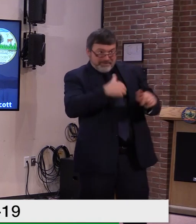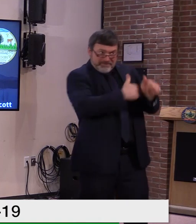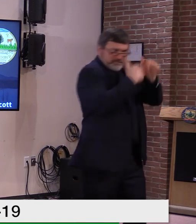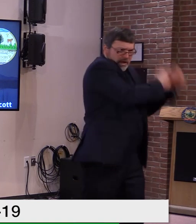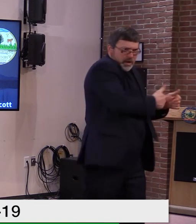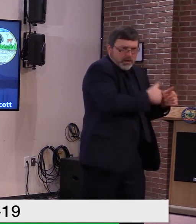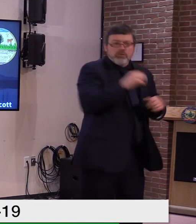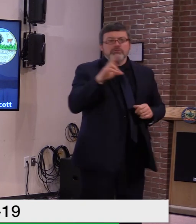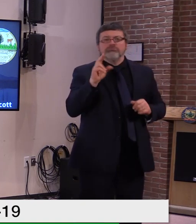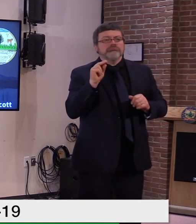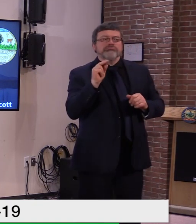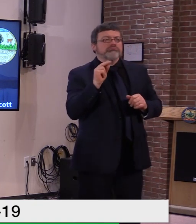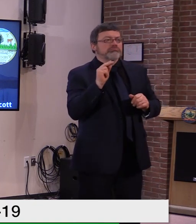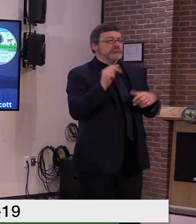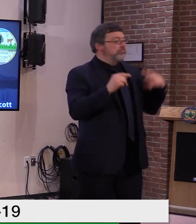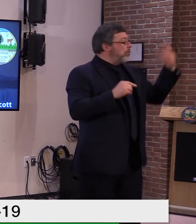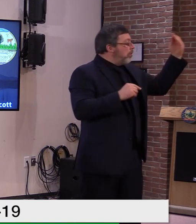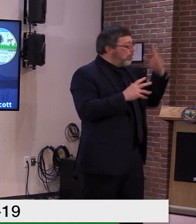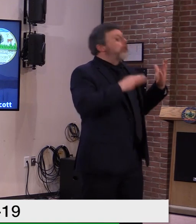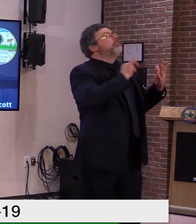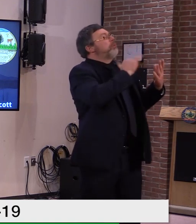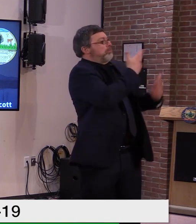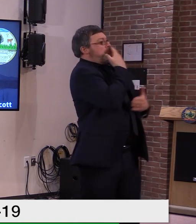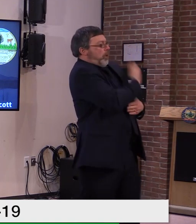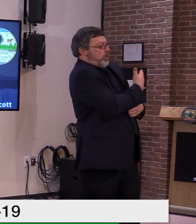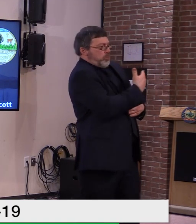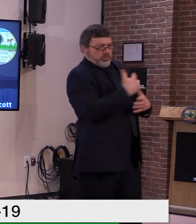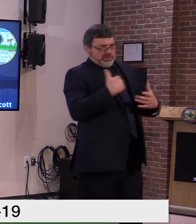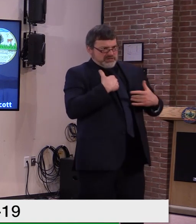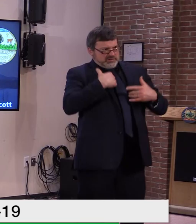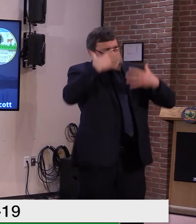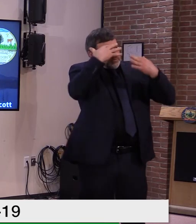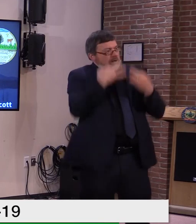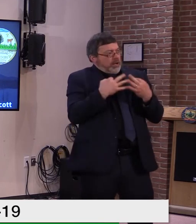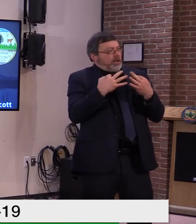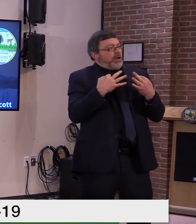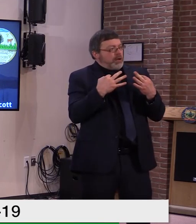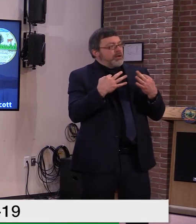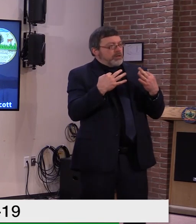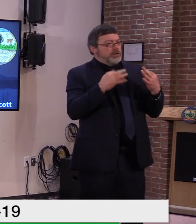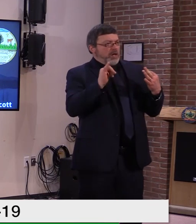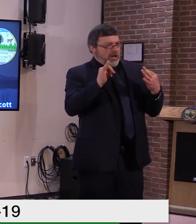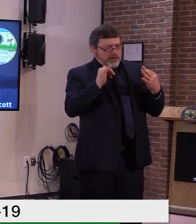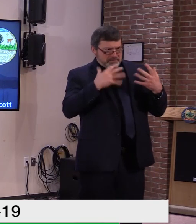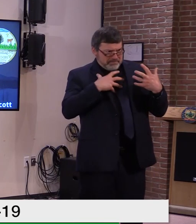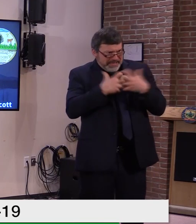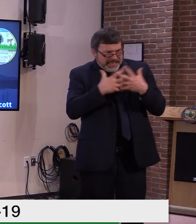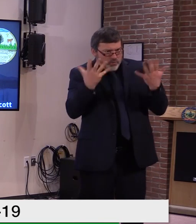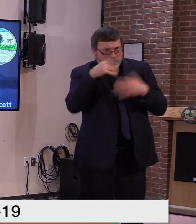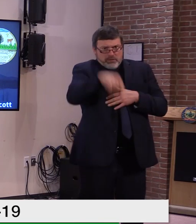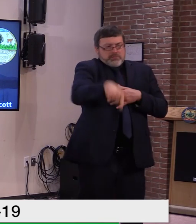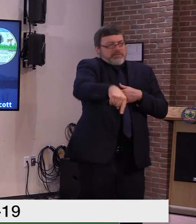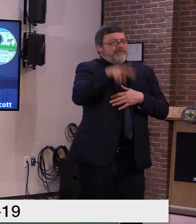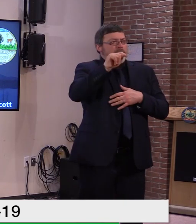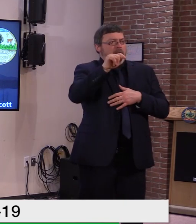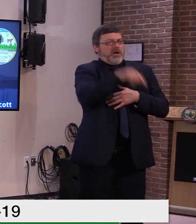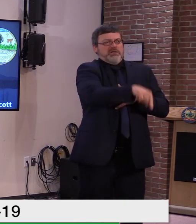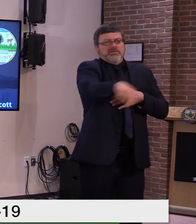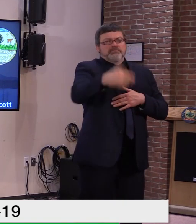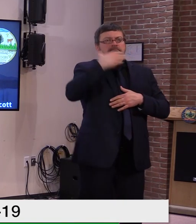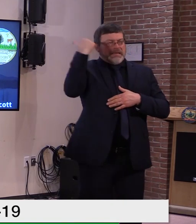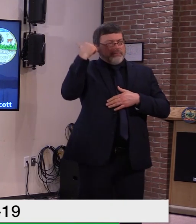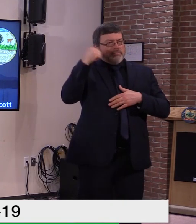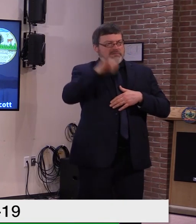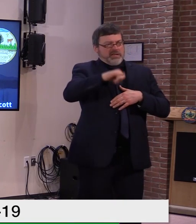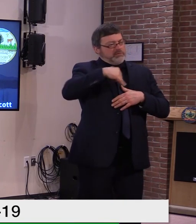at their recommendations, but our overarching priority is this: